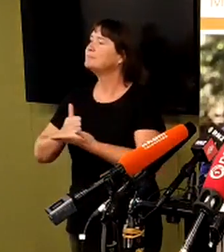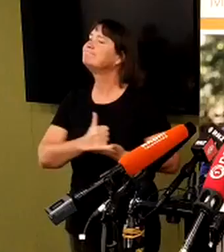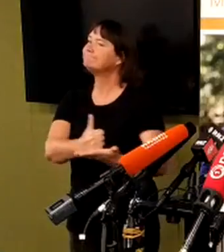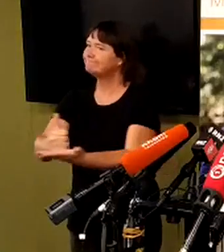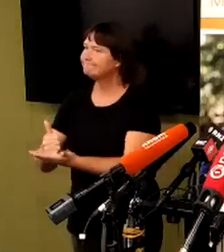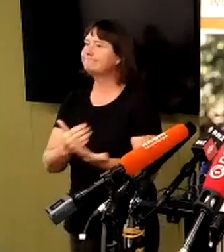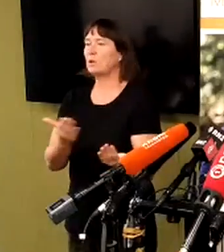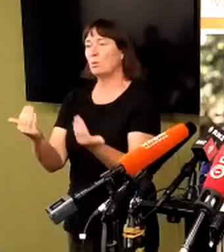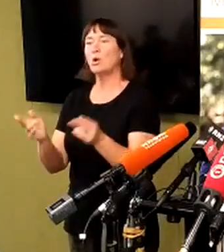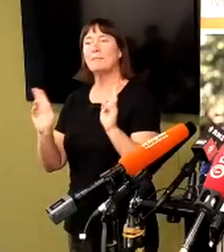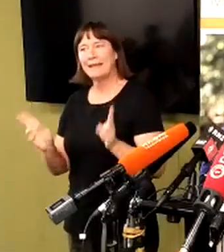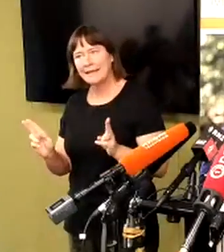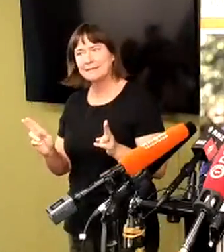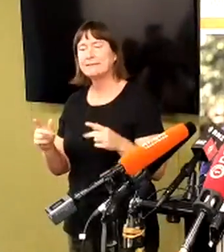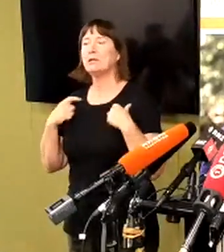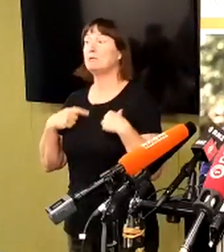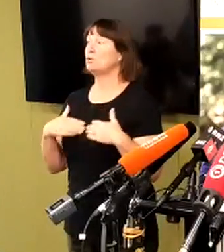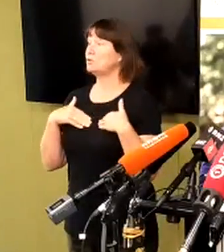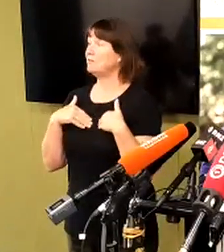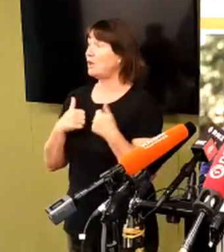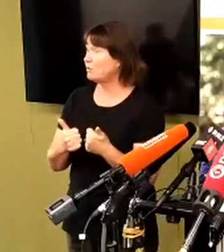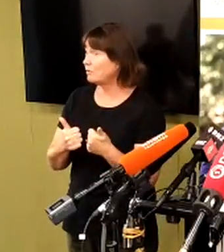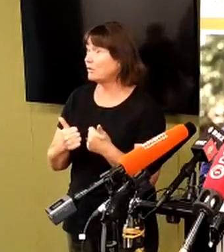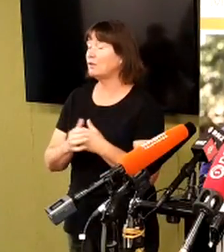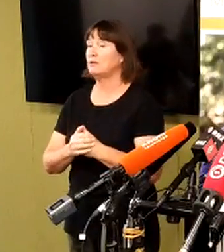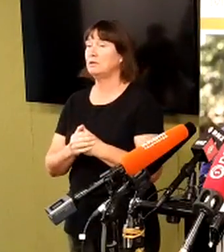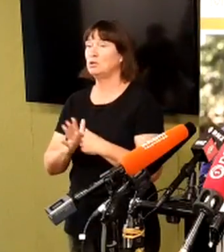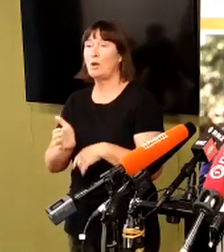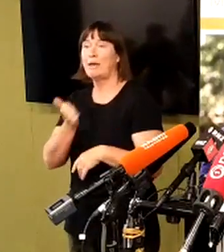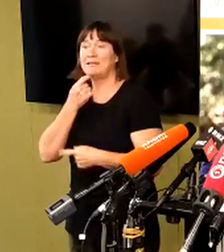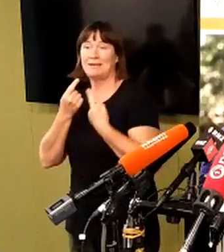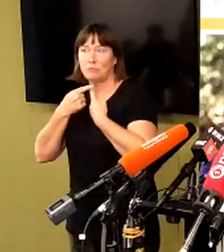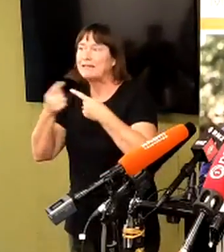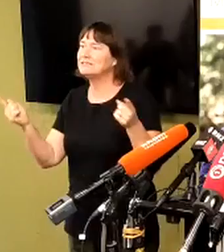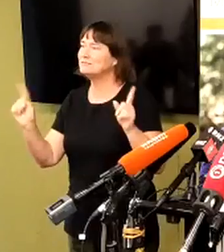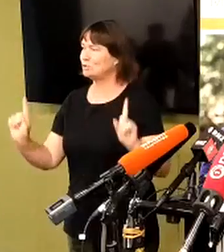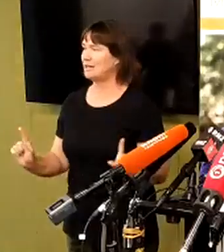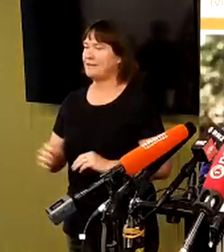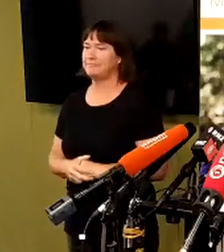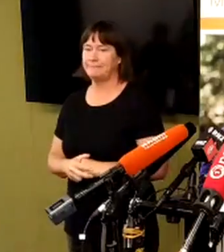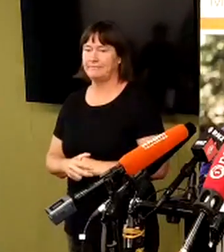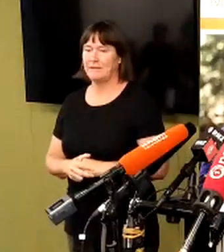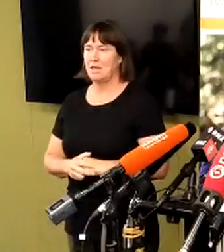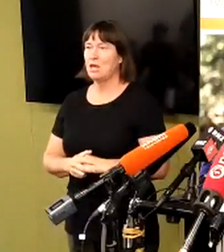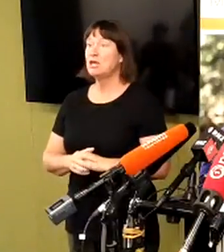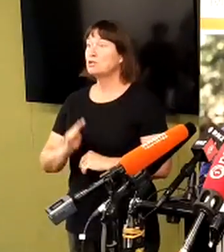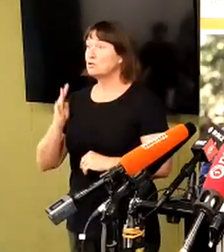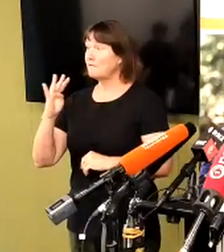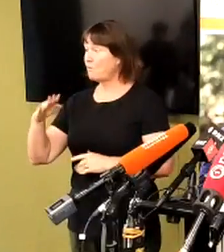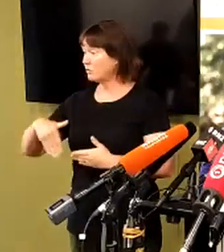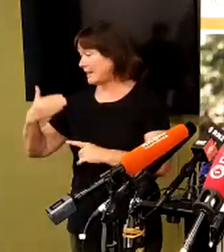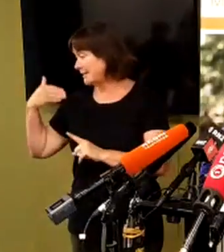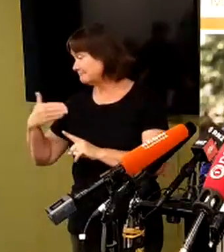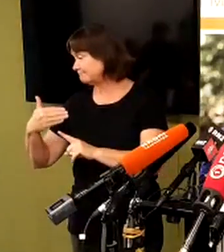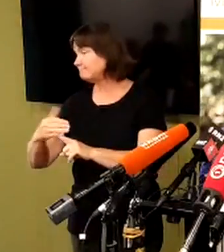katoa. Welcome again to the Ministry of Health to the update today. So for a fourth consecutive day, there are